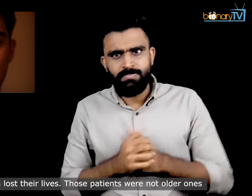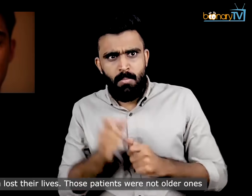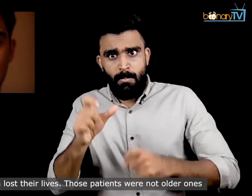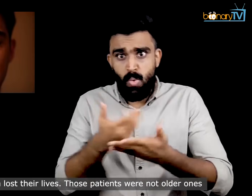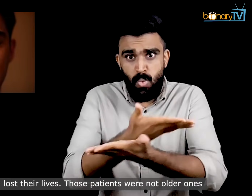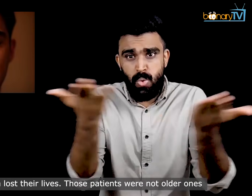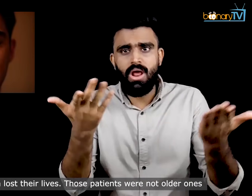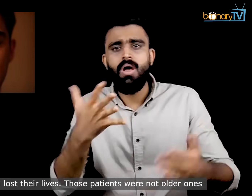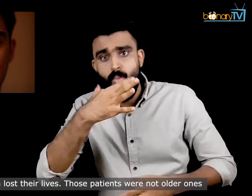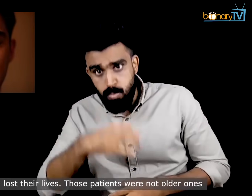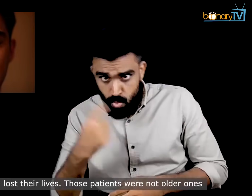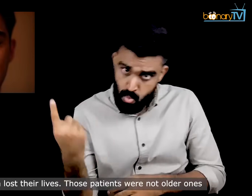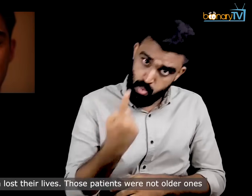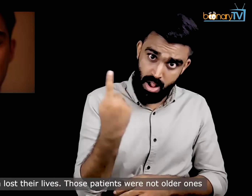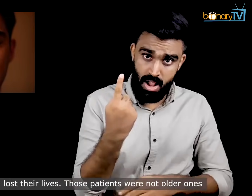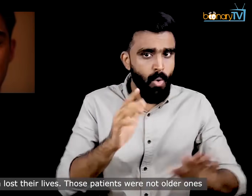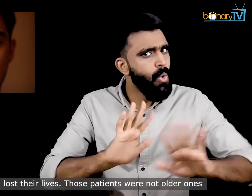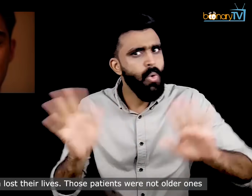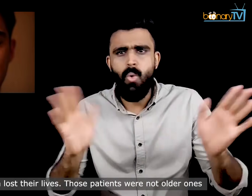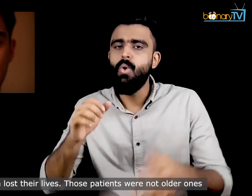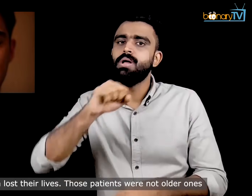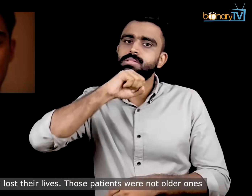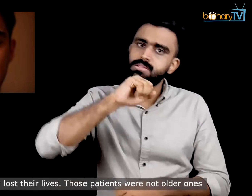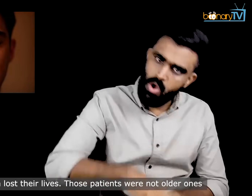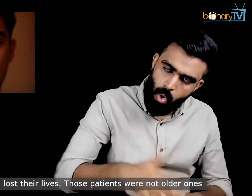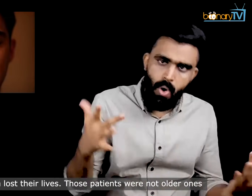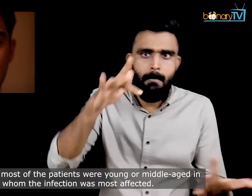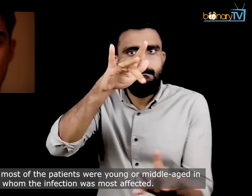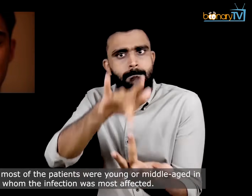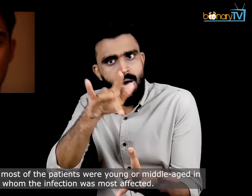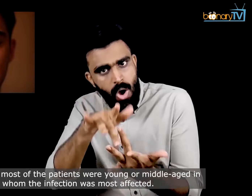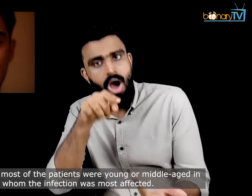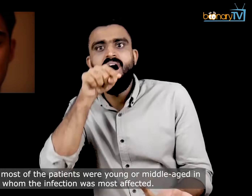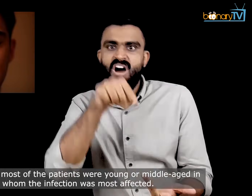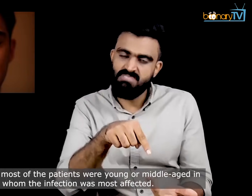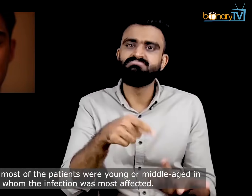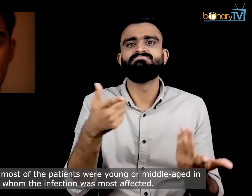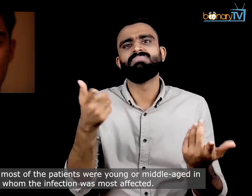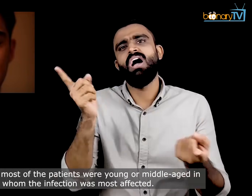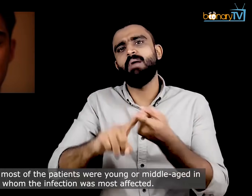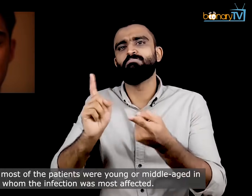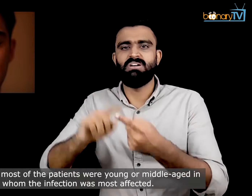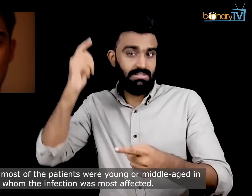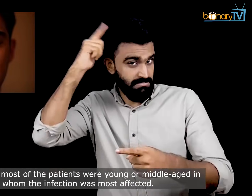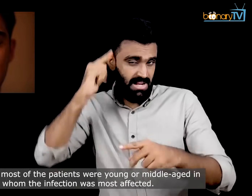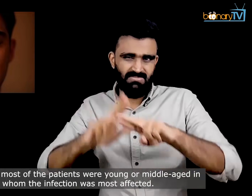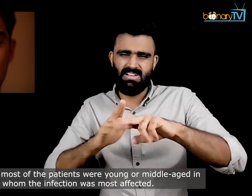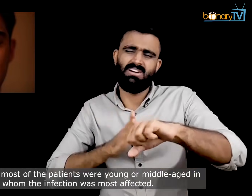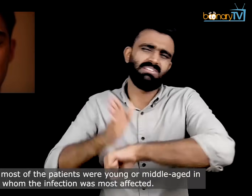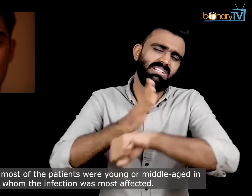Some even lost their lives. Those patients were not older ones but rather most of the patients were young or middle aged in